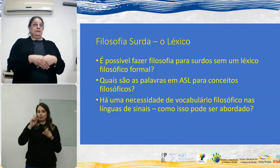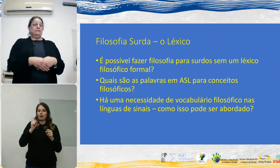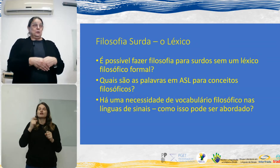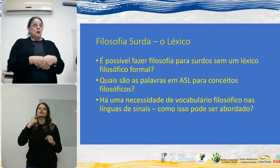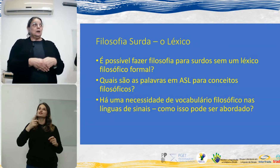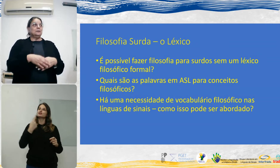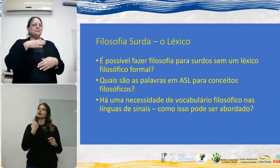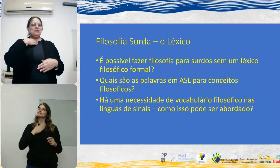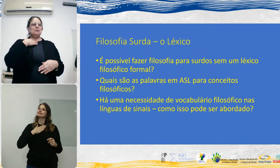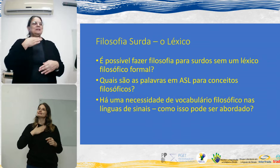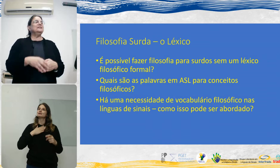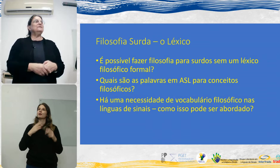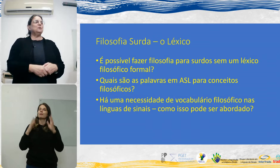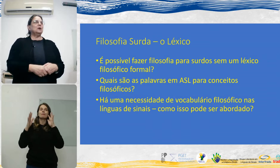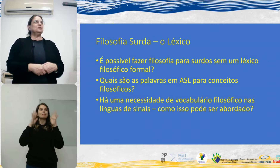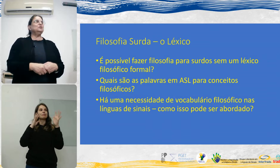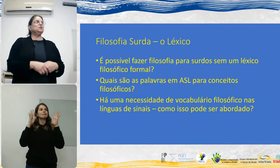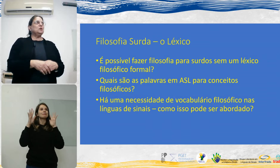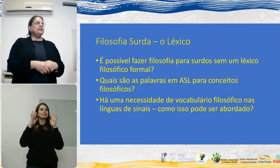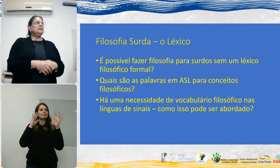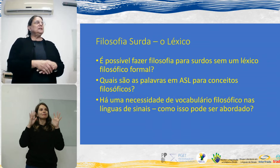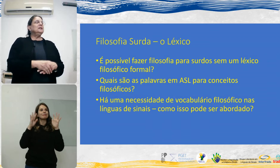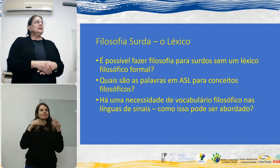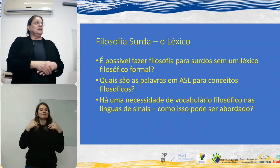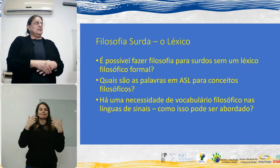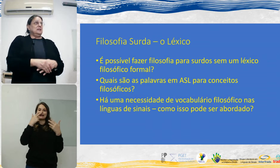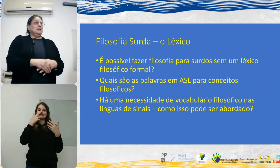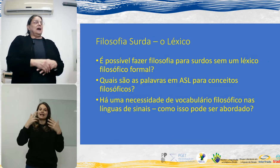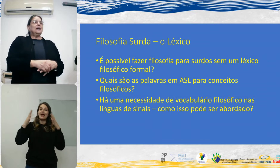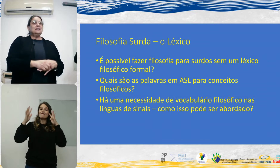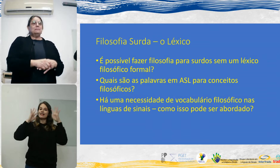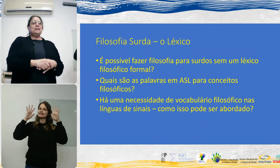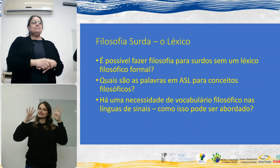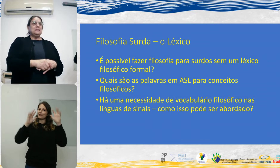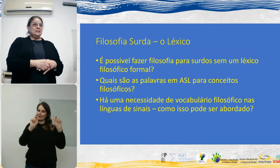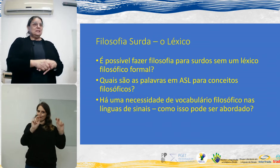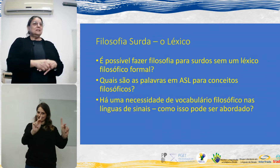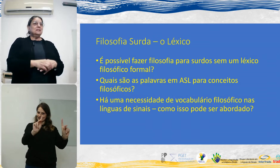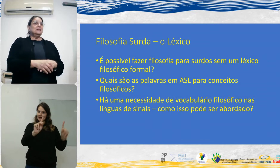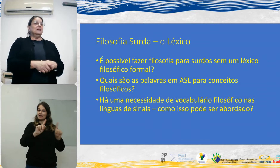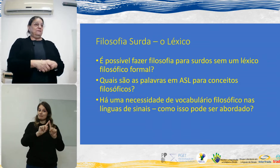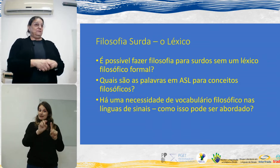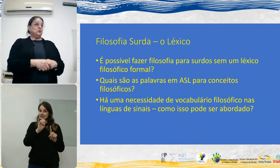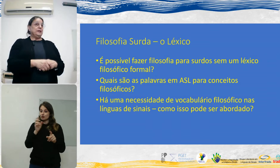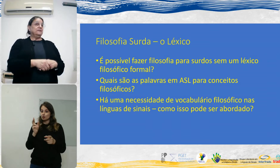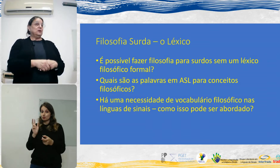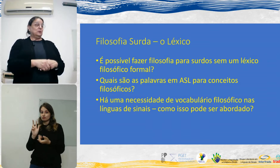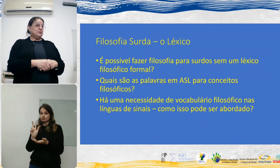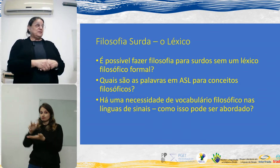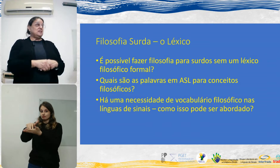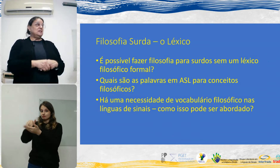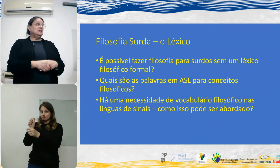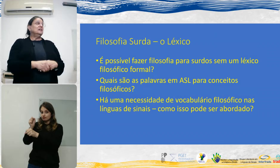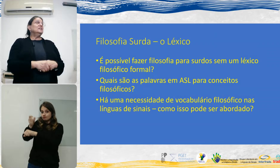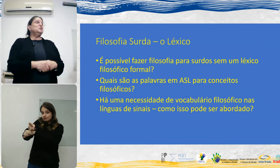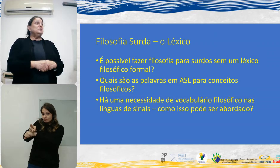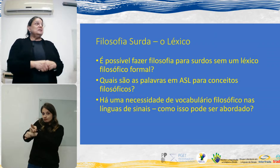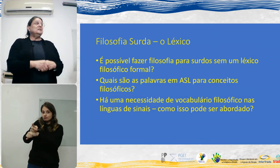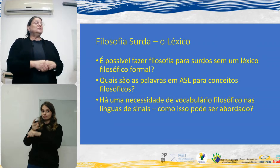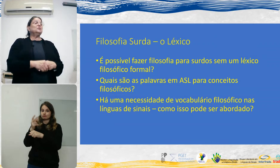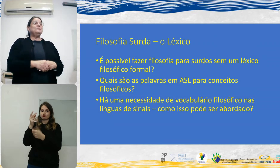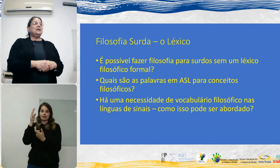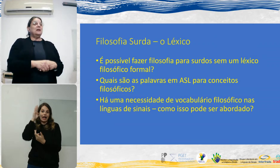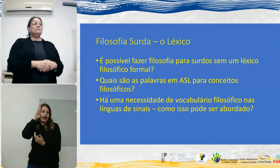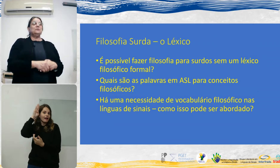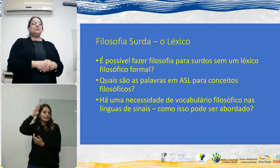But if you are, if you are to join the academic business of doing philosophy, you